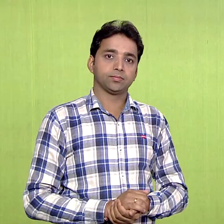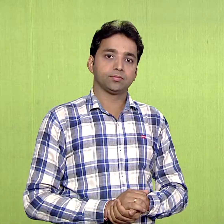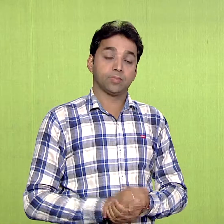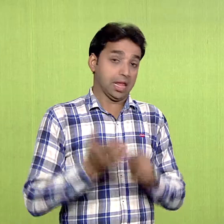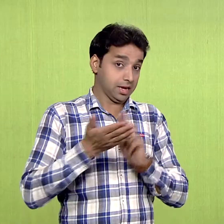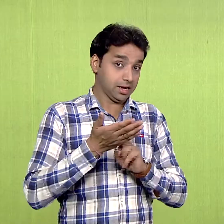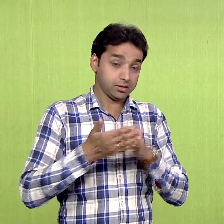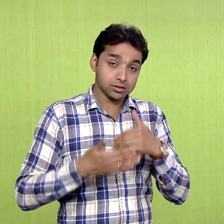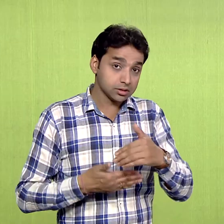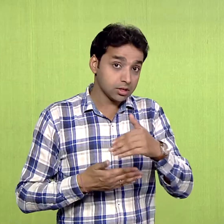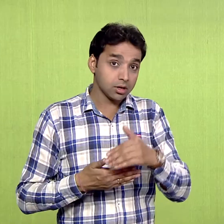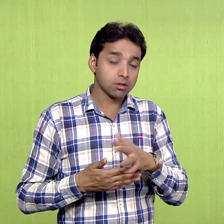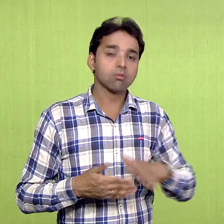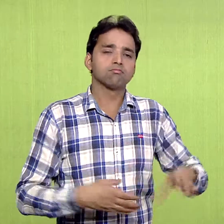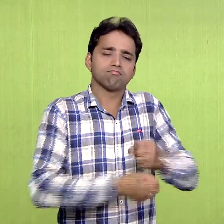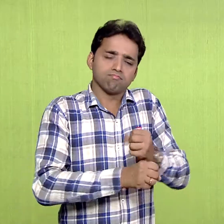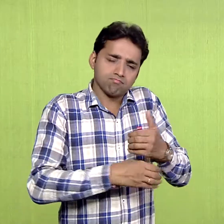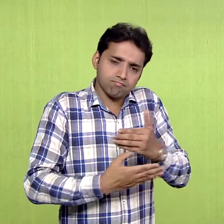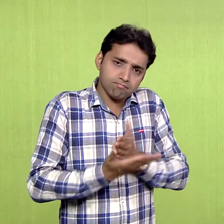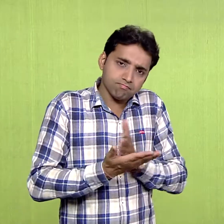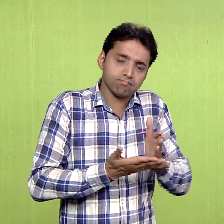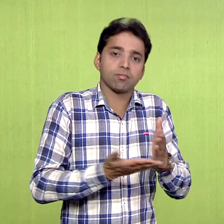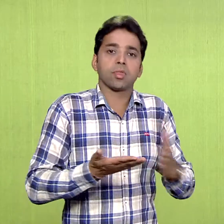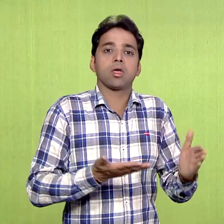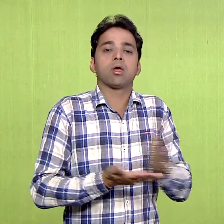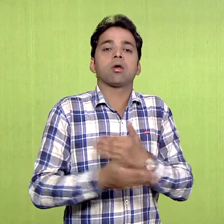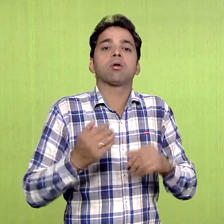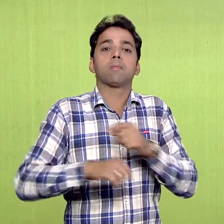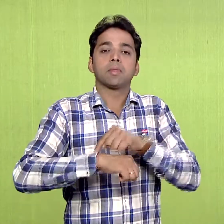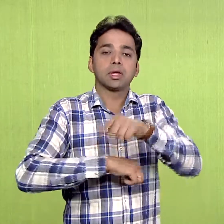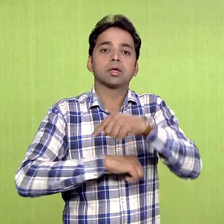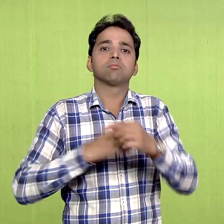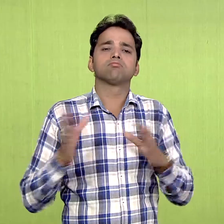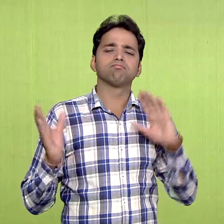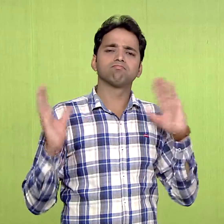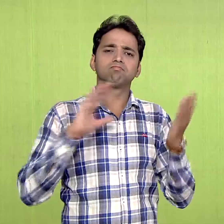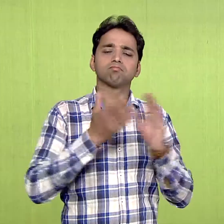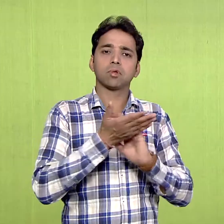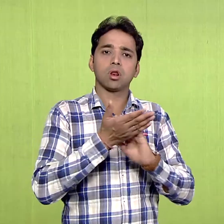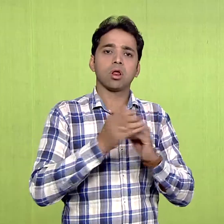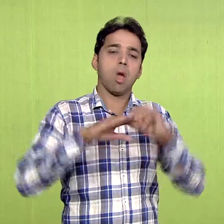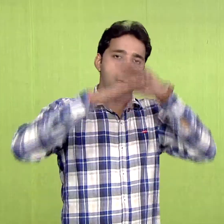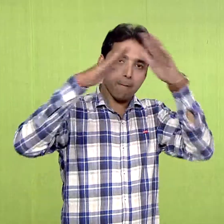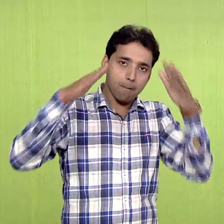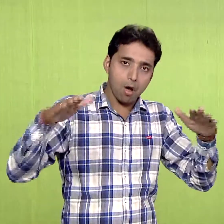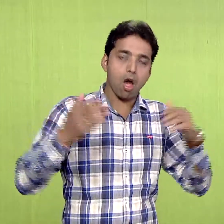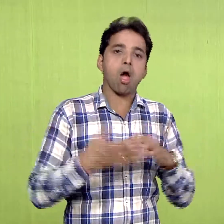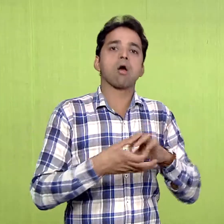Naturally, the emergence and decay of great empires and dynasties in the